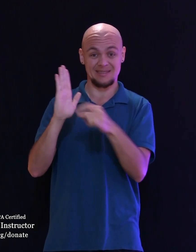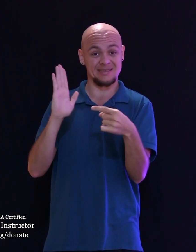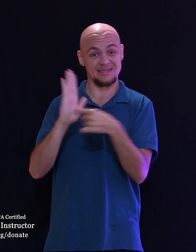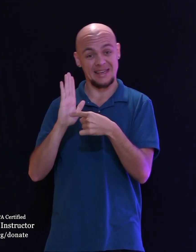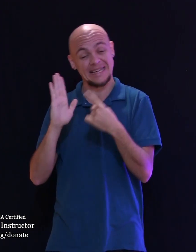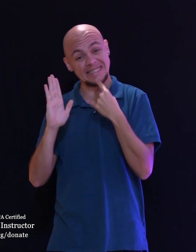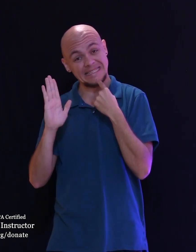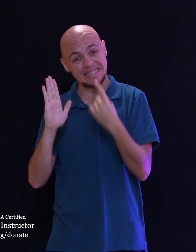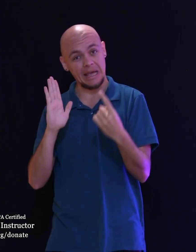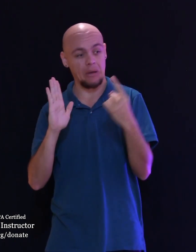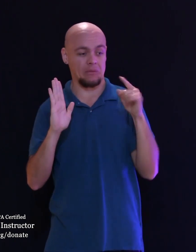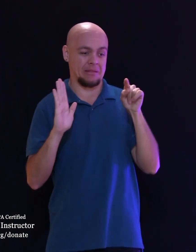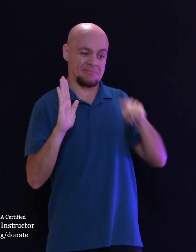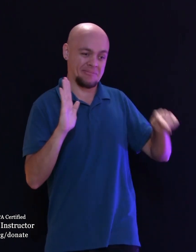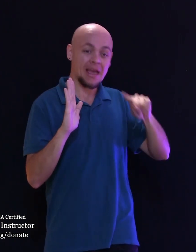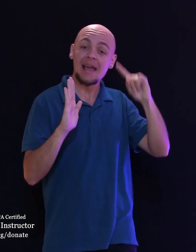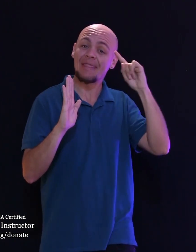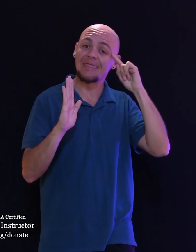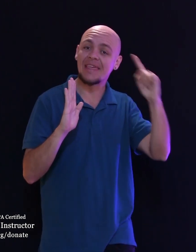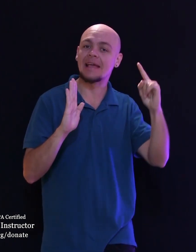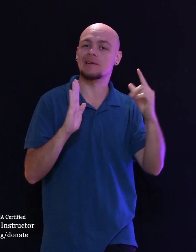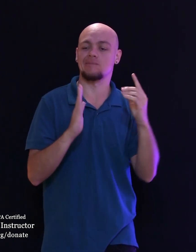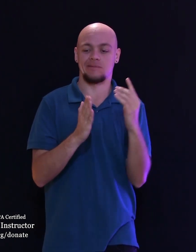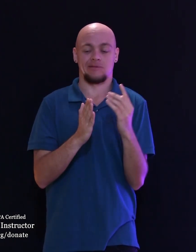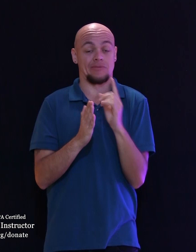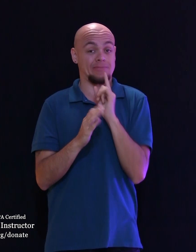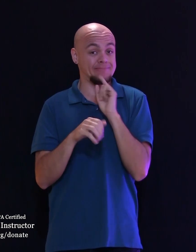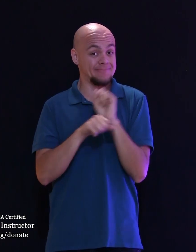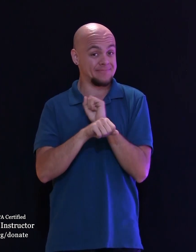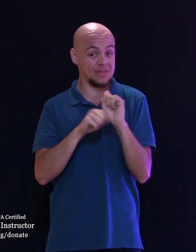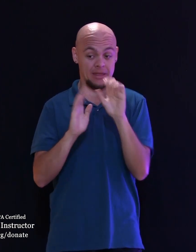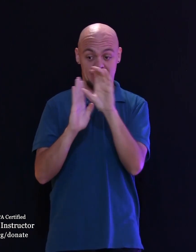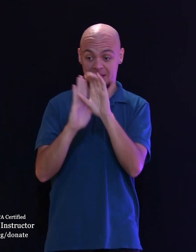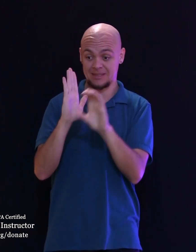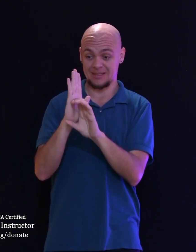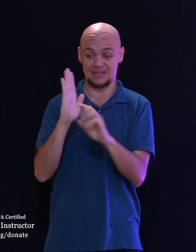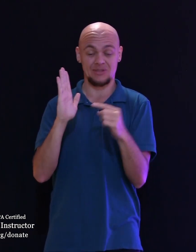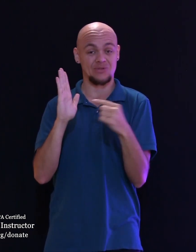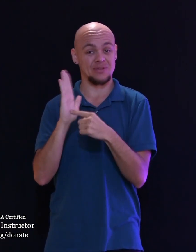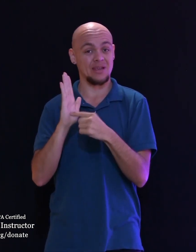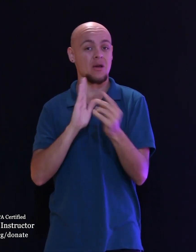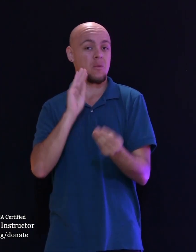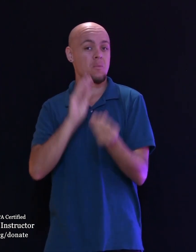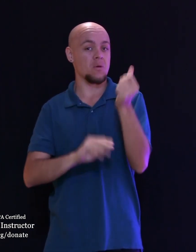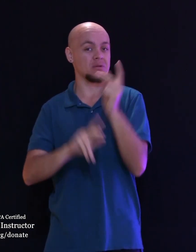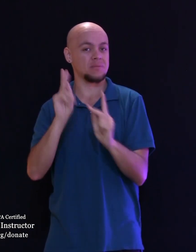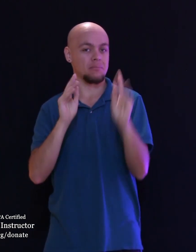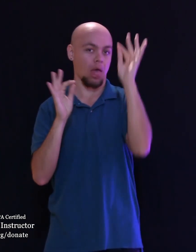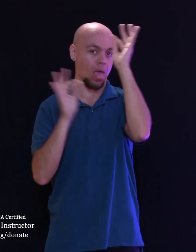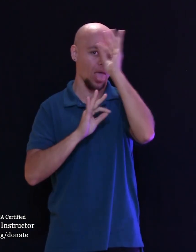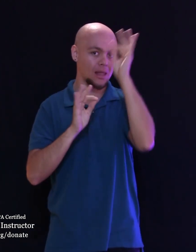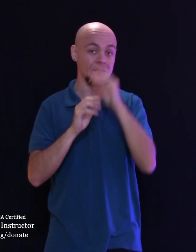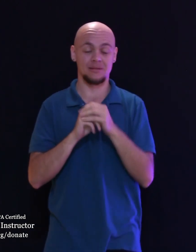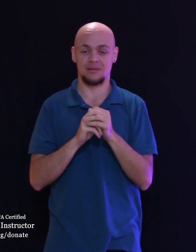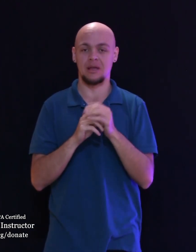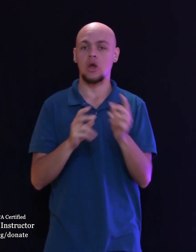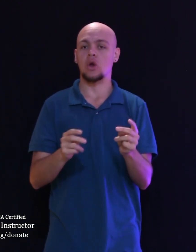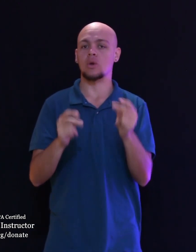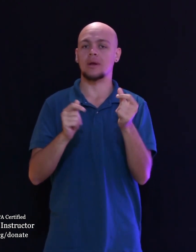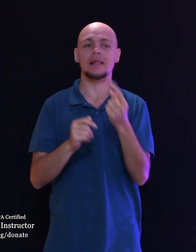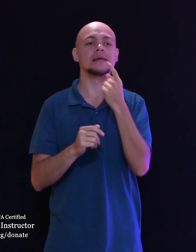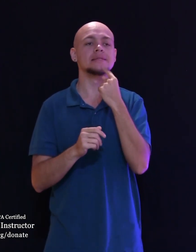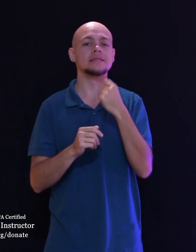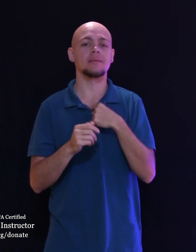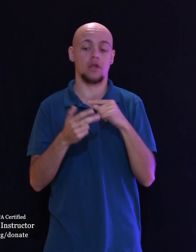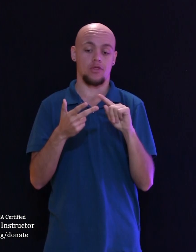kind of propose to you that most people have no idea what's actually in the Constitution, right? Quickly, just, somebody tell